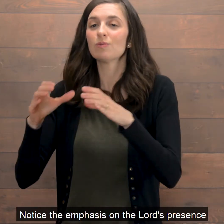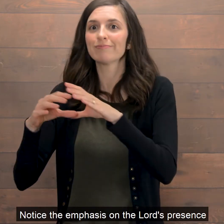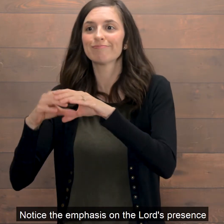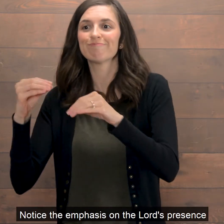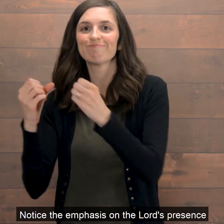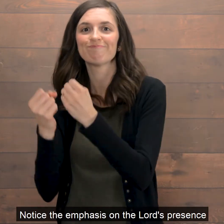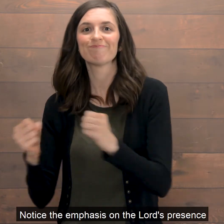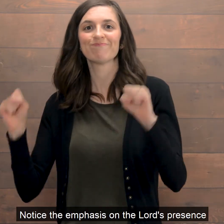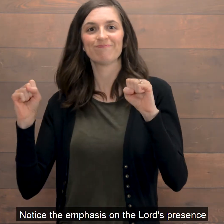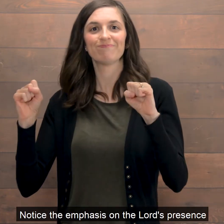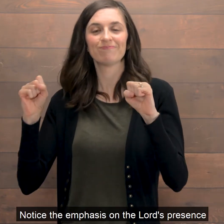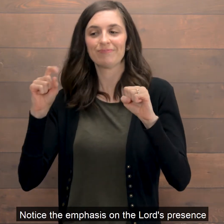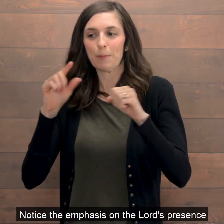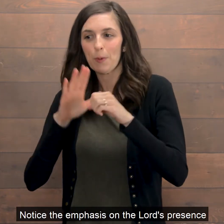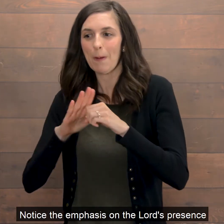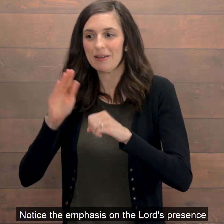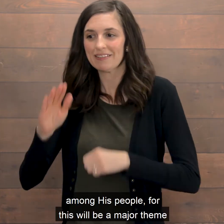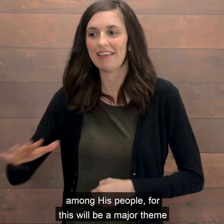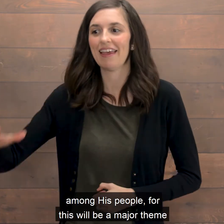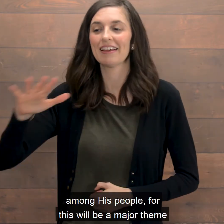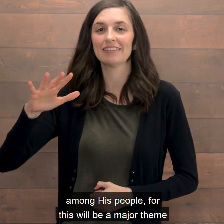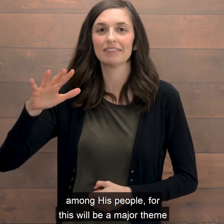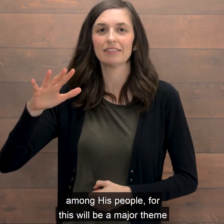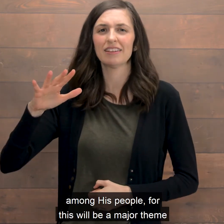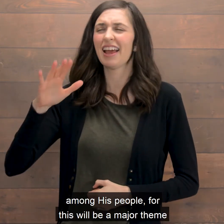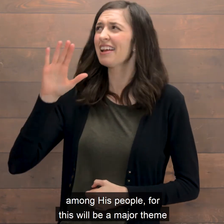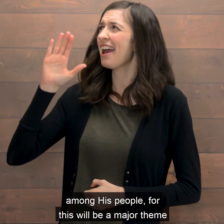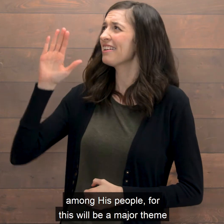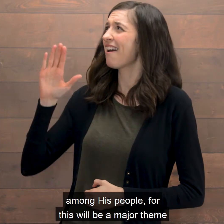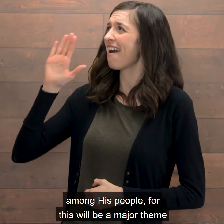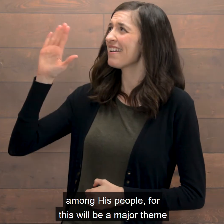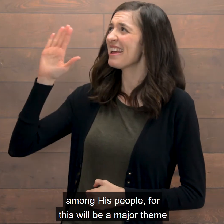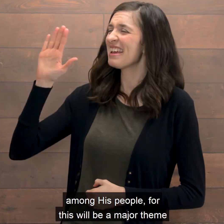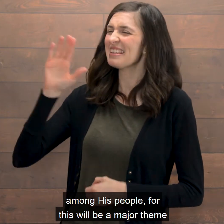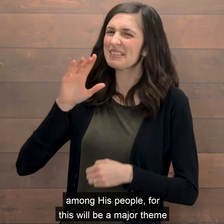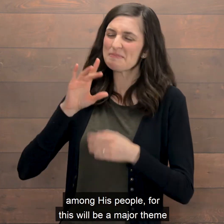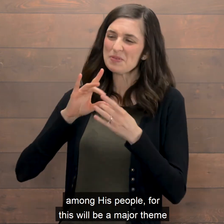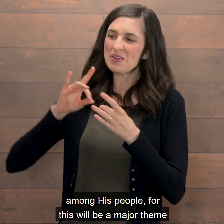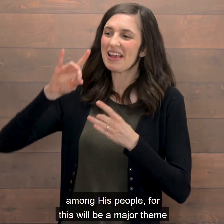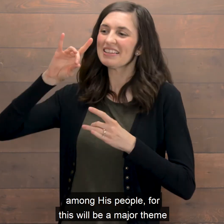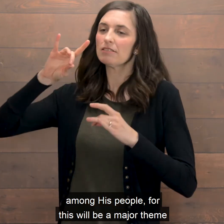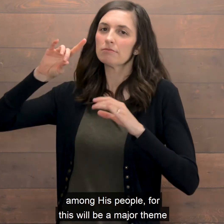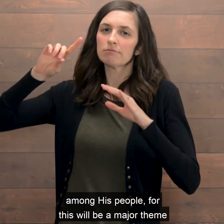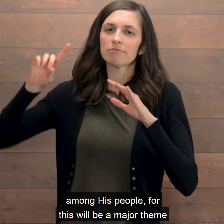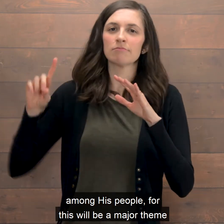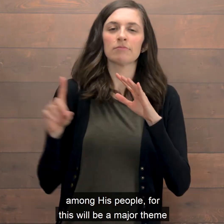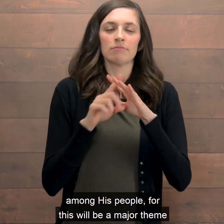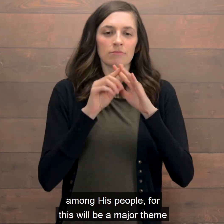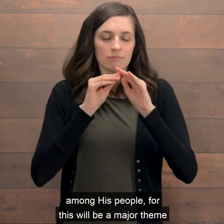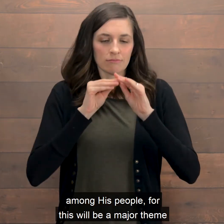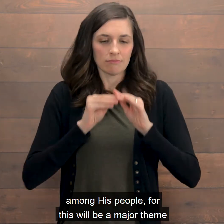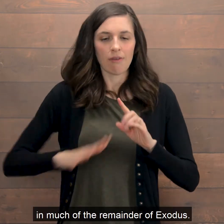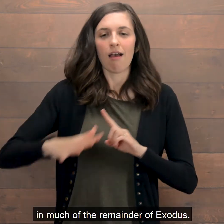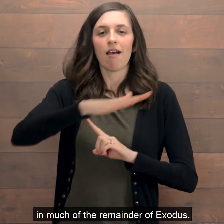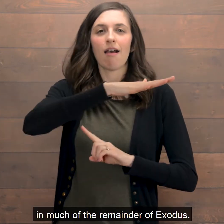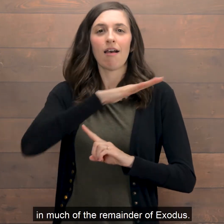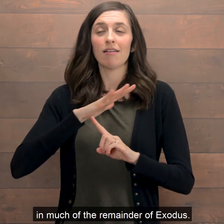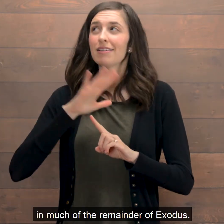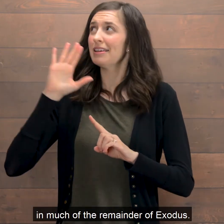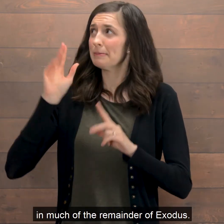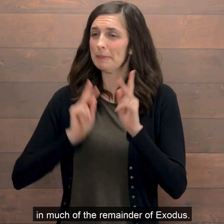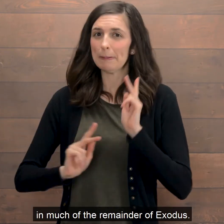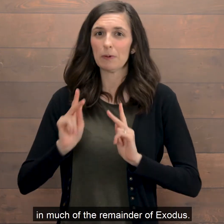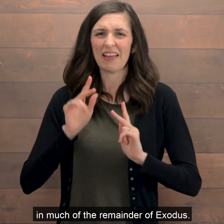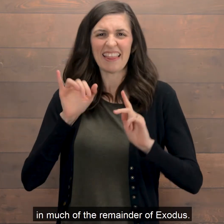Notice the emphasis on the Lord's presence among his people, for this will be a major theme in much